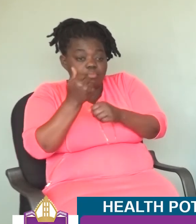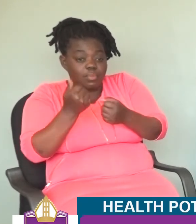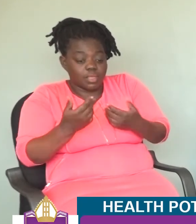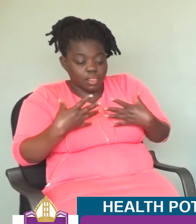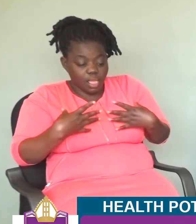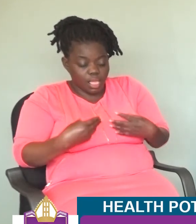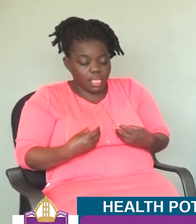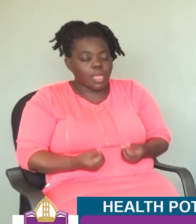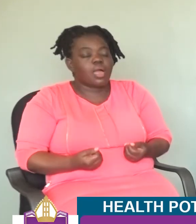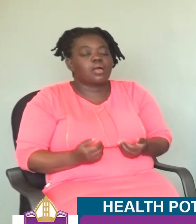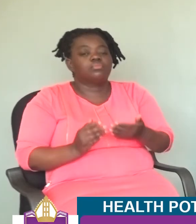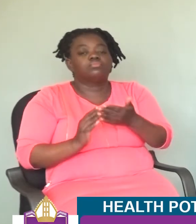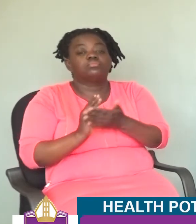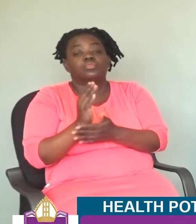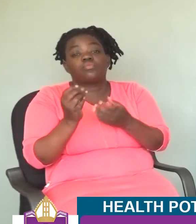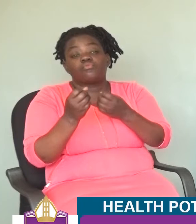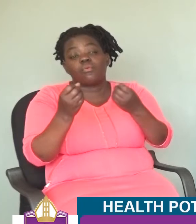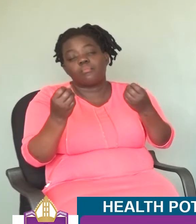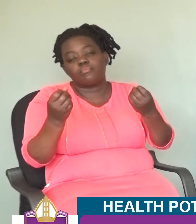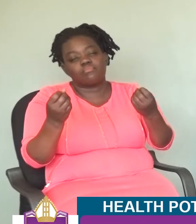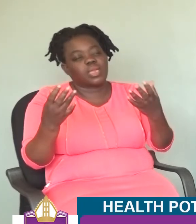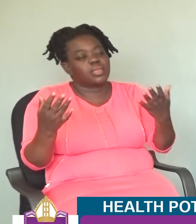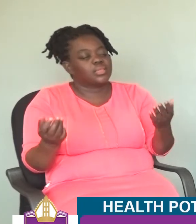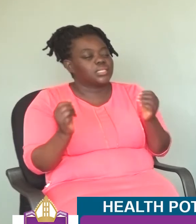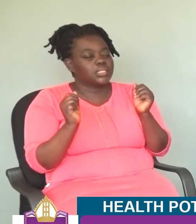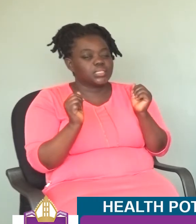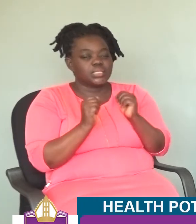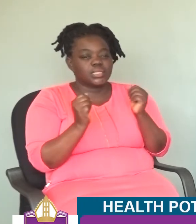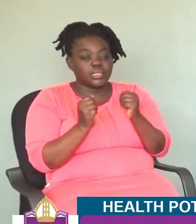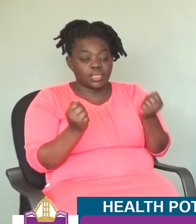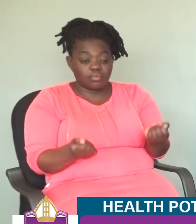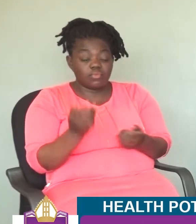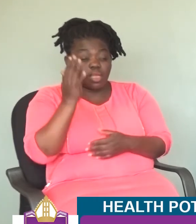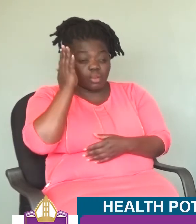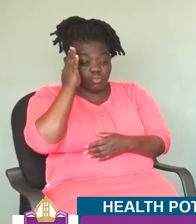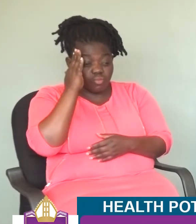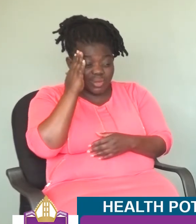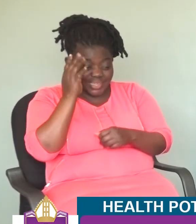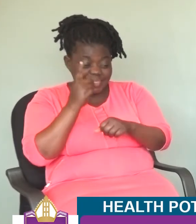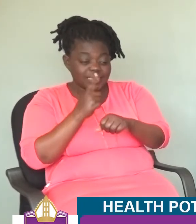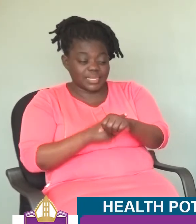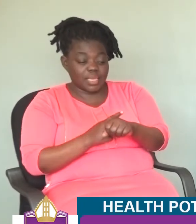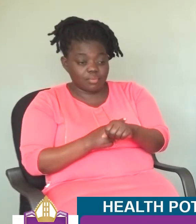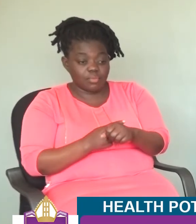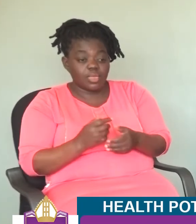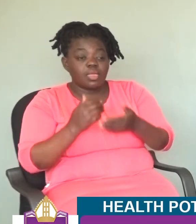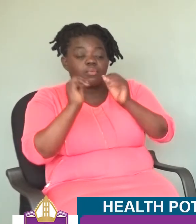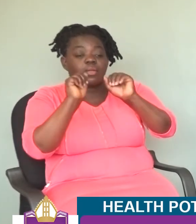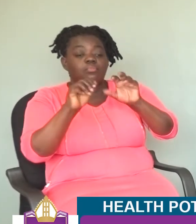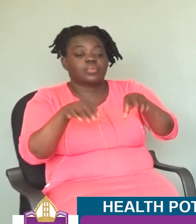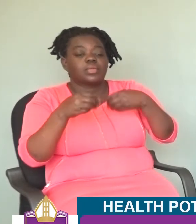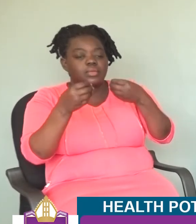it is true. For a lot of ailments, a lot of diseases, if they are detected early, actually help can be